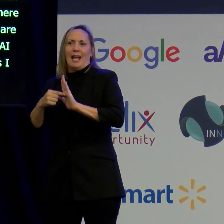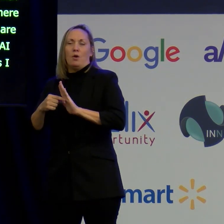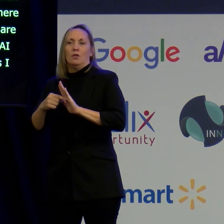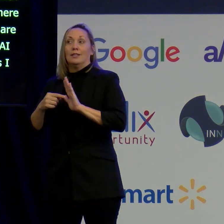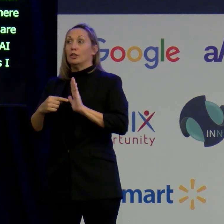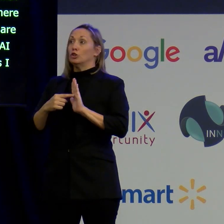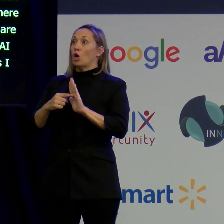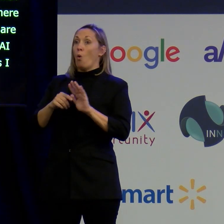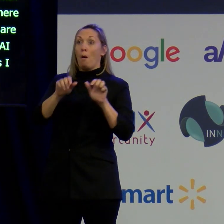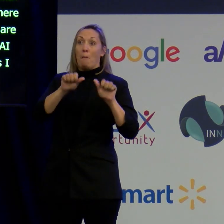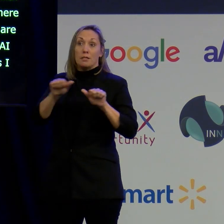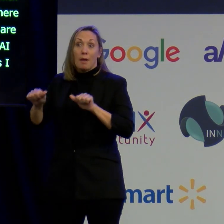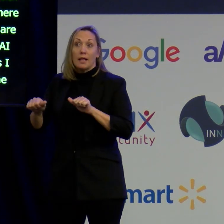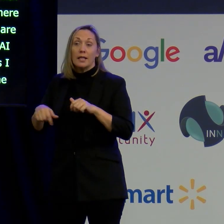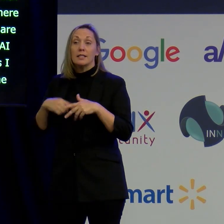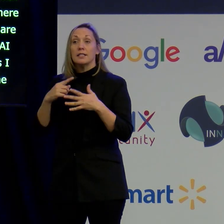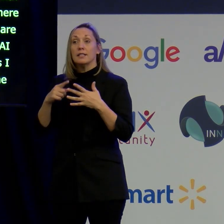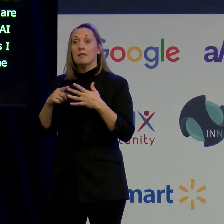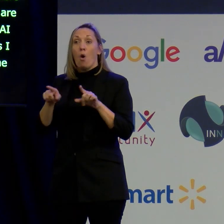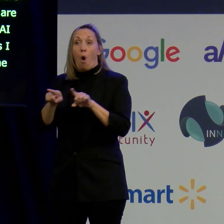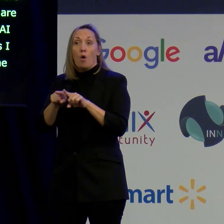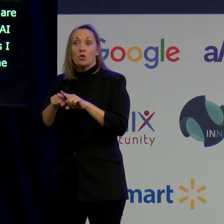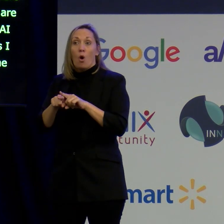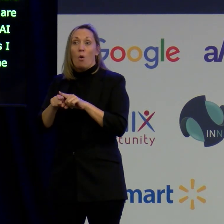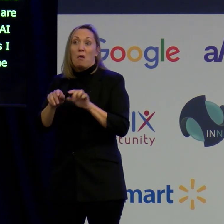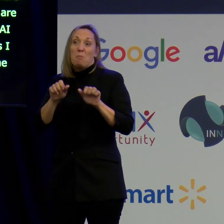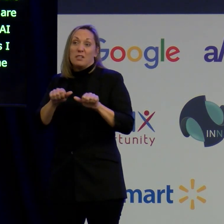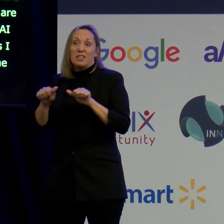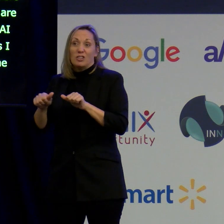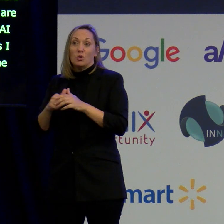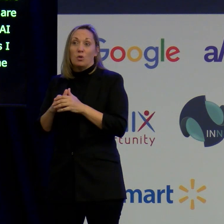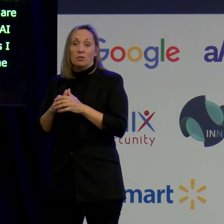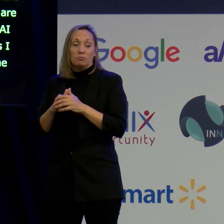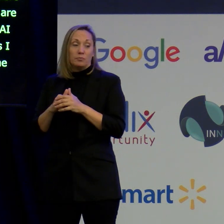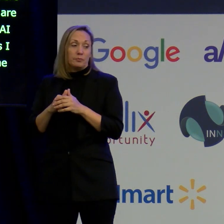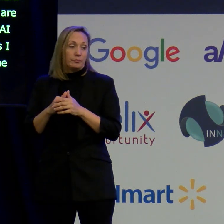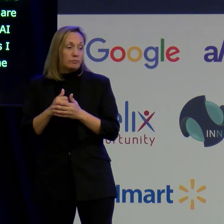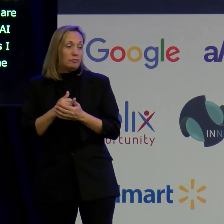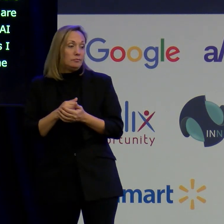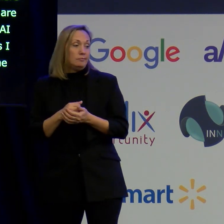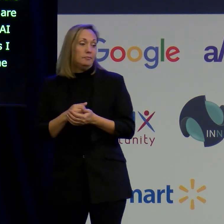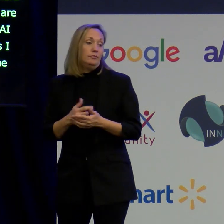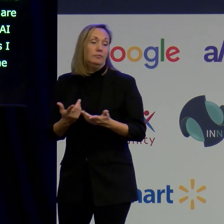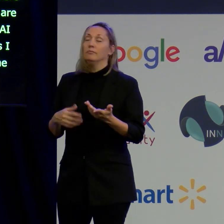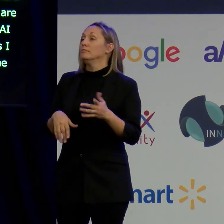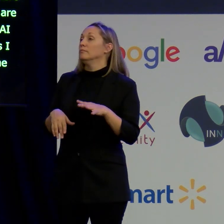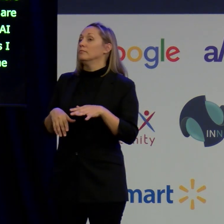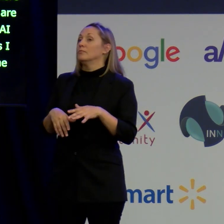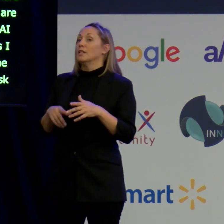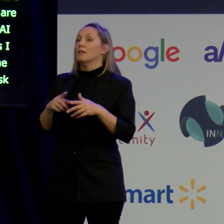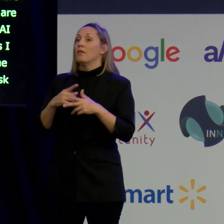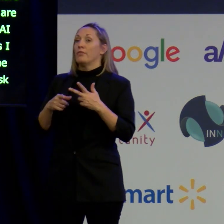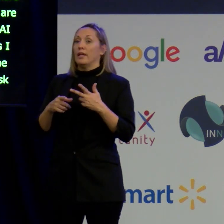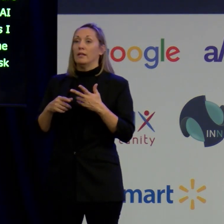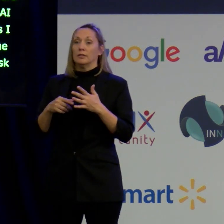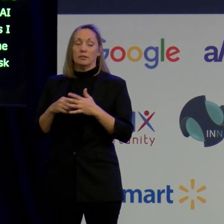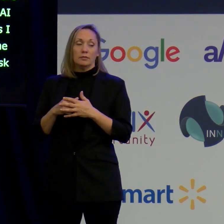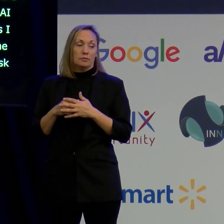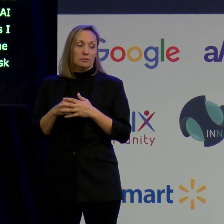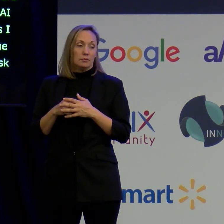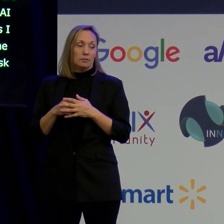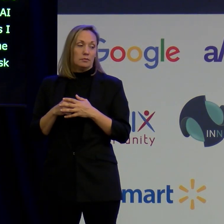the possibilities, and also the potential risk for us all as we lean into, bluntly, this moment